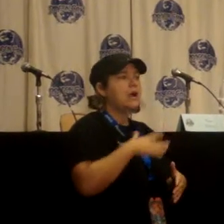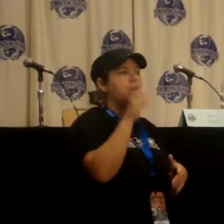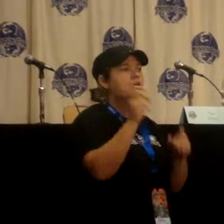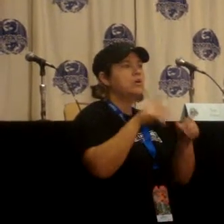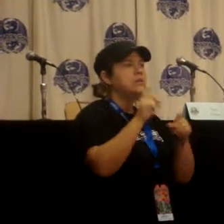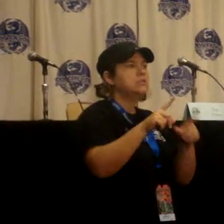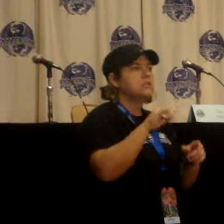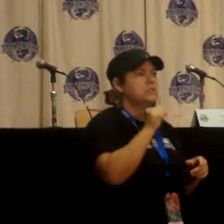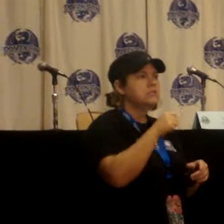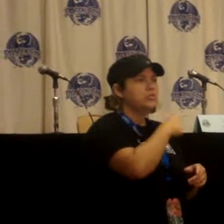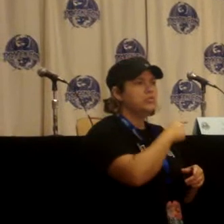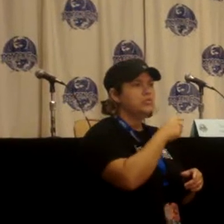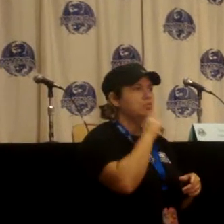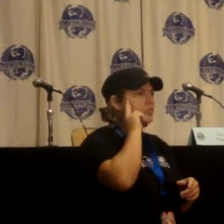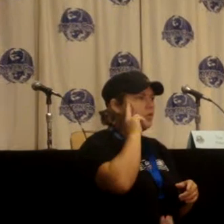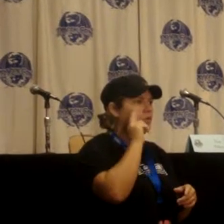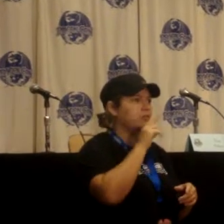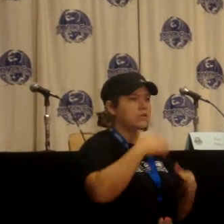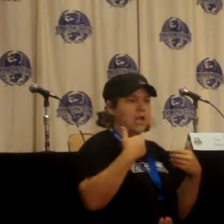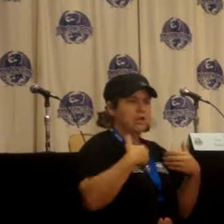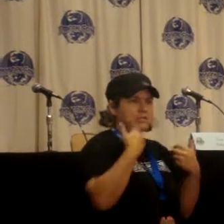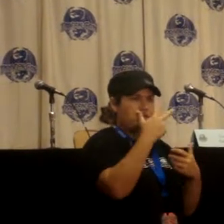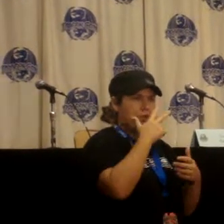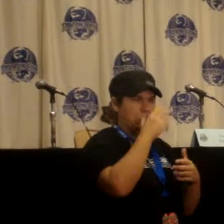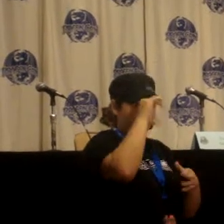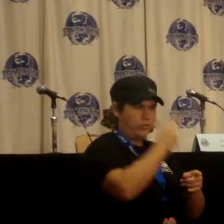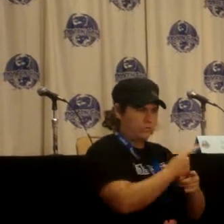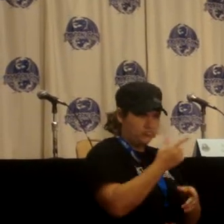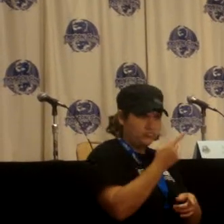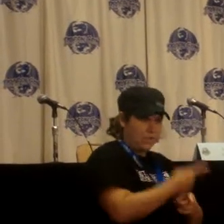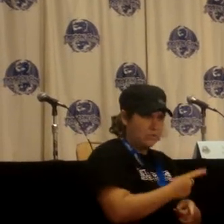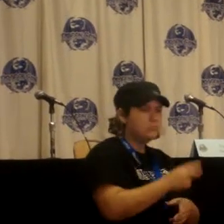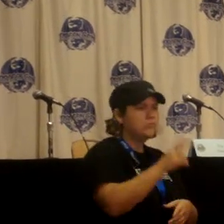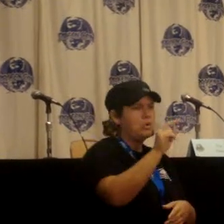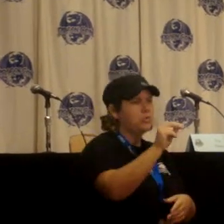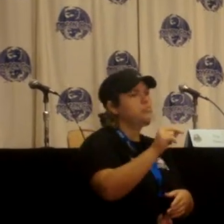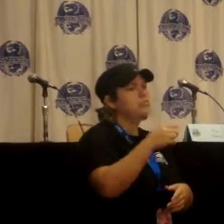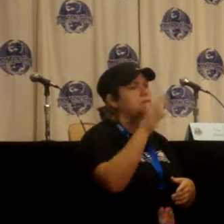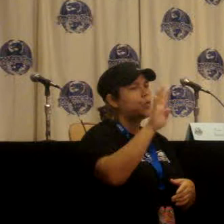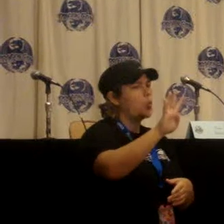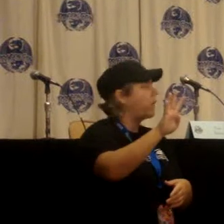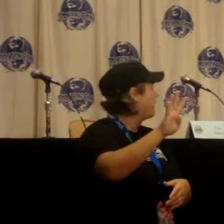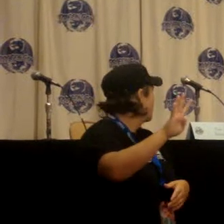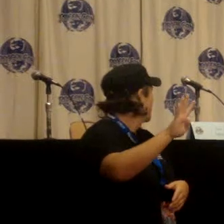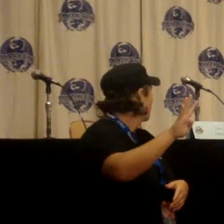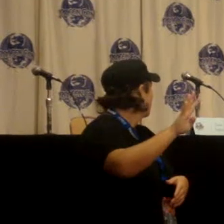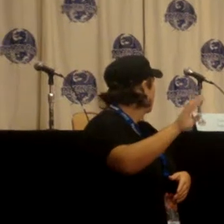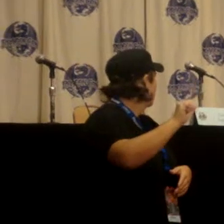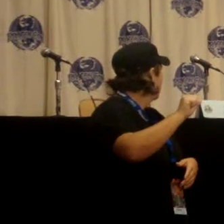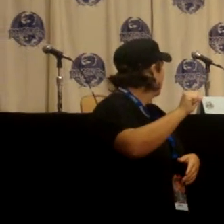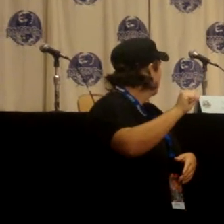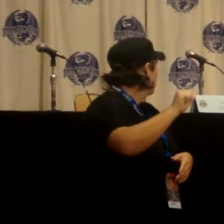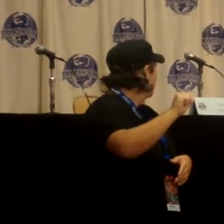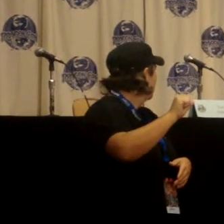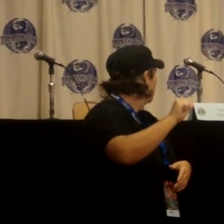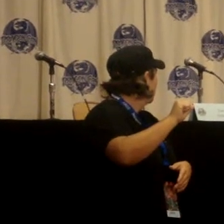is, you were the youngest of three brothers, is that right? Four. I'm the four the runt of the pack, as they call me. Okay, well,